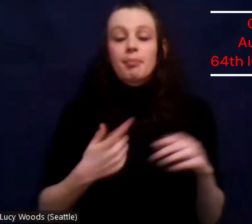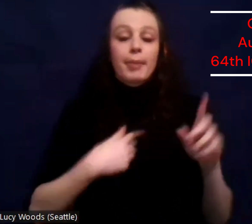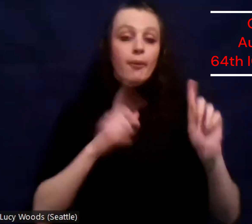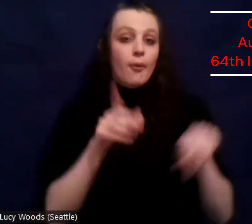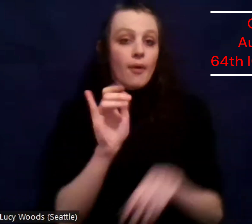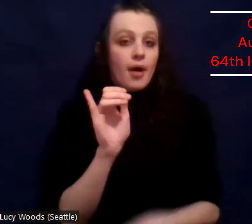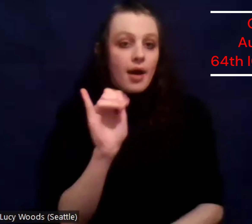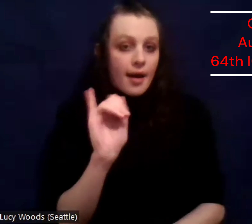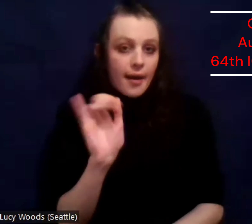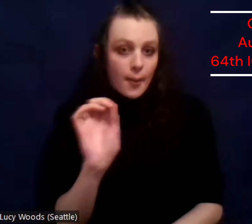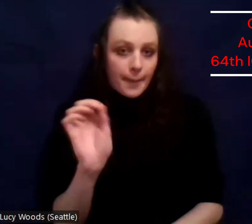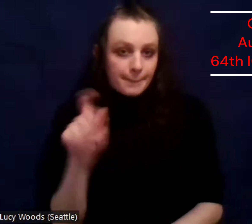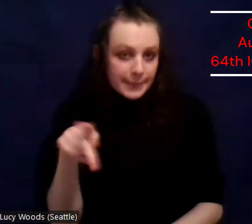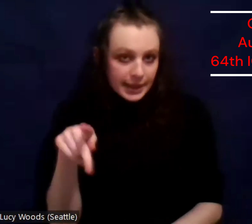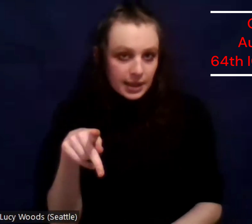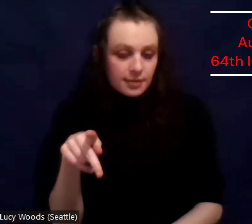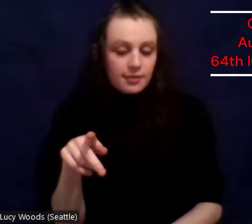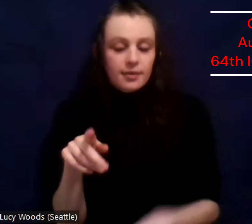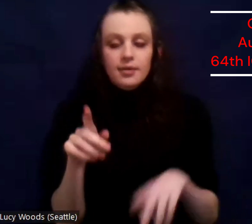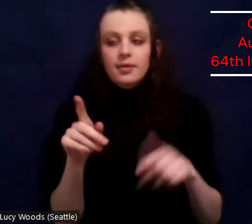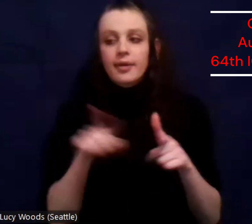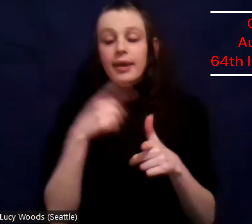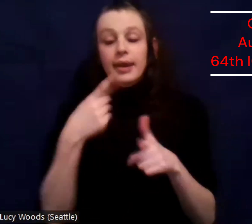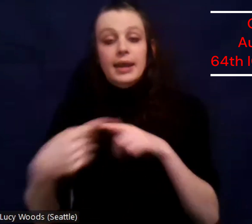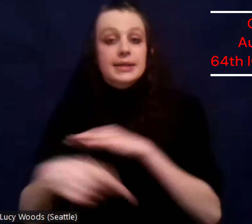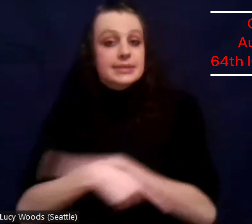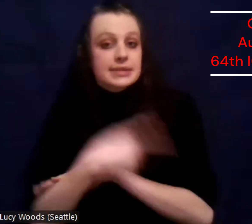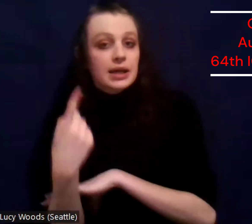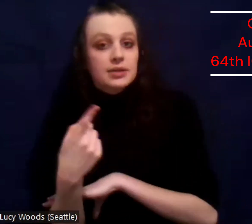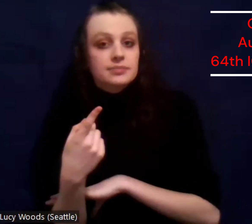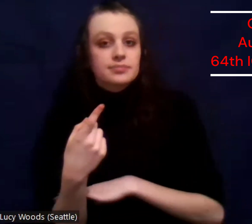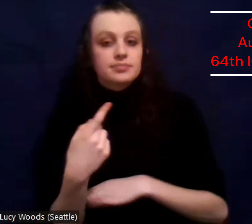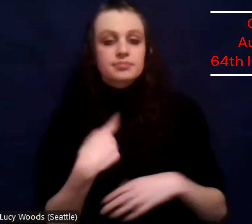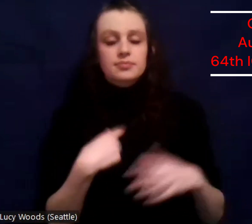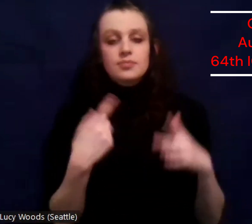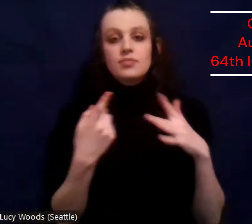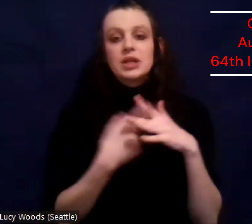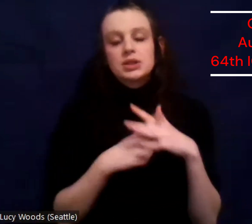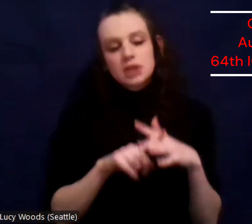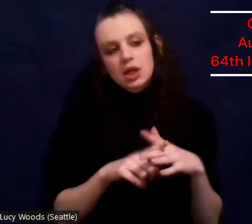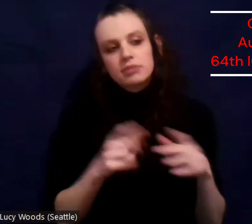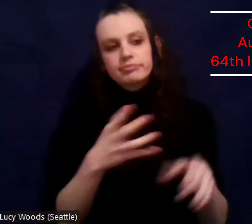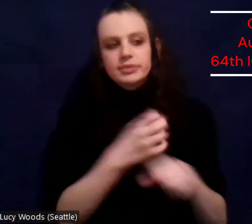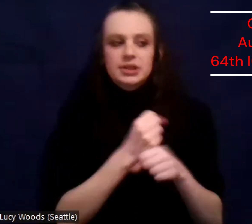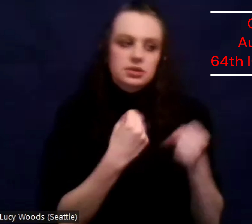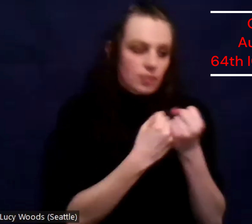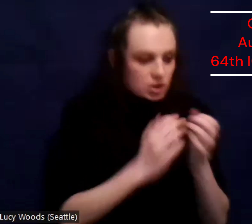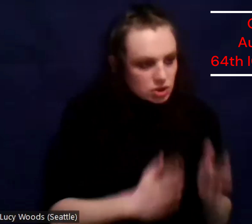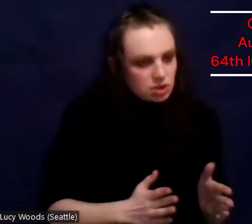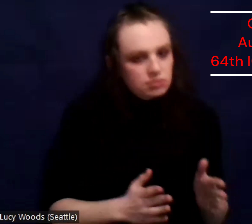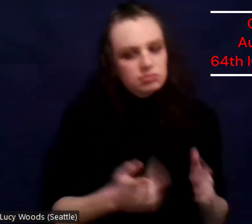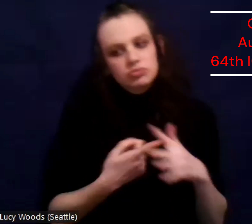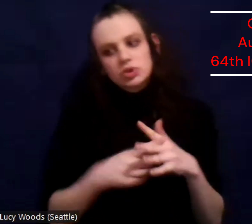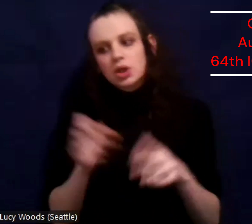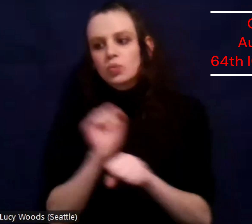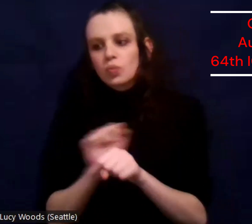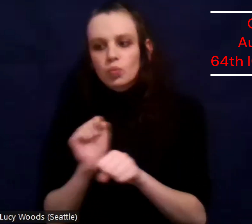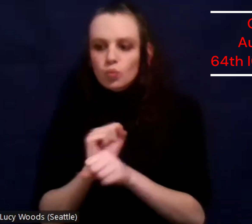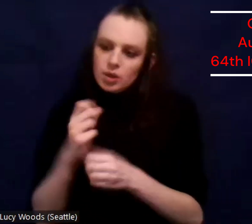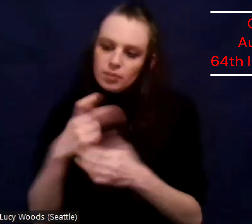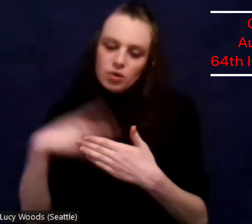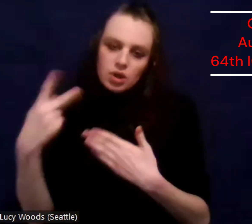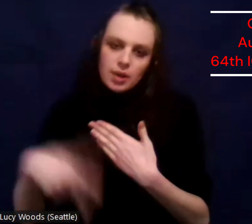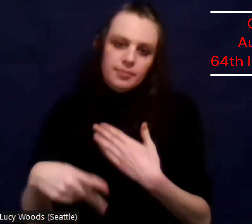and then the next day, um, started doing the deal, getting a sponsor, doing the work. And that's August 19th